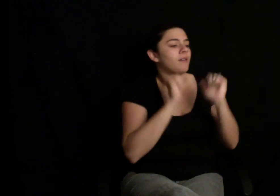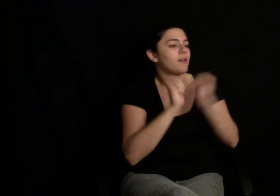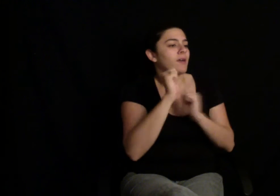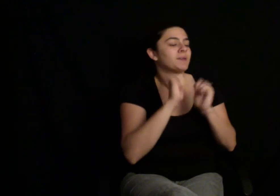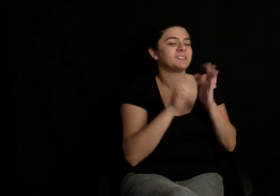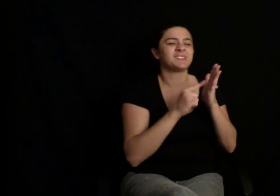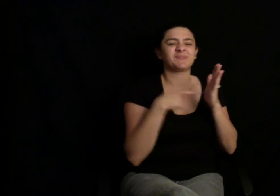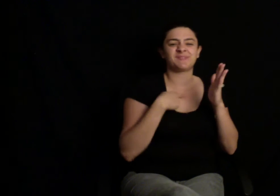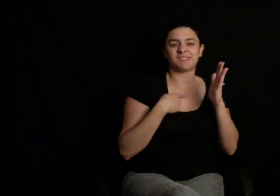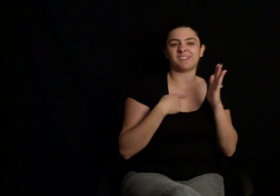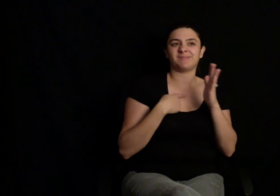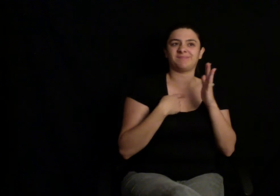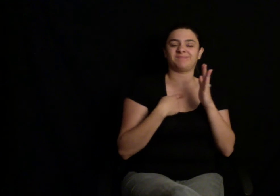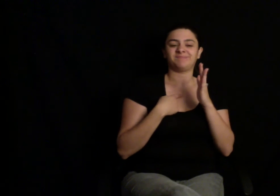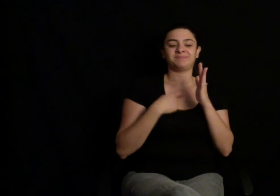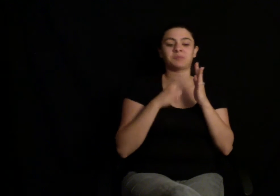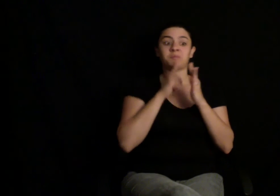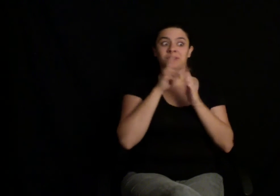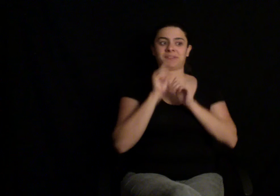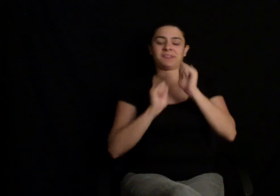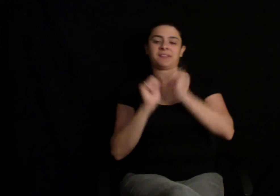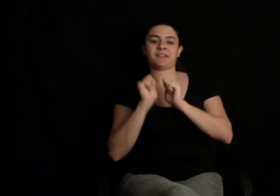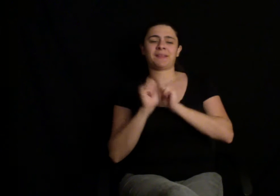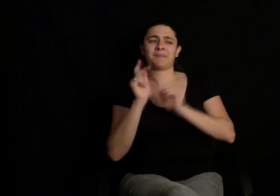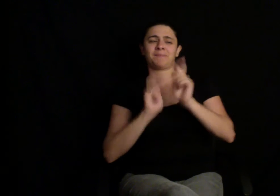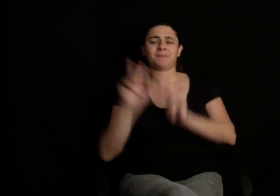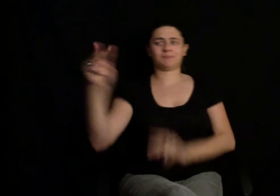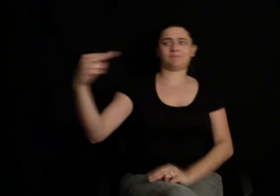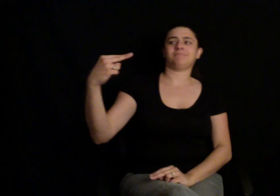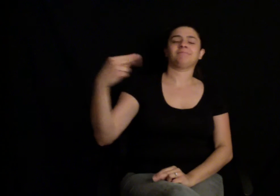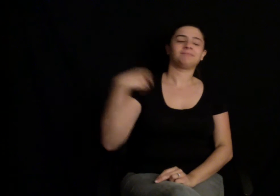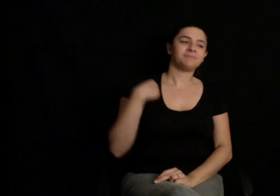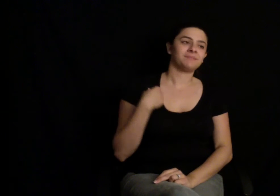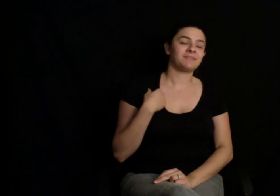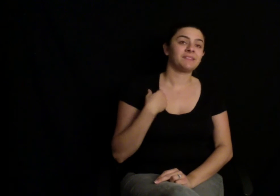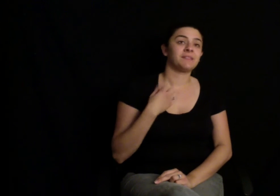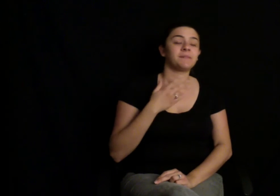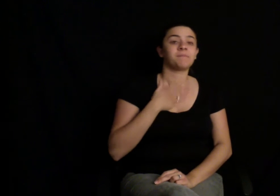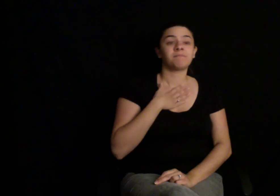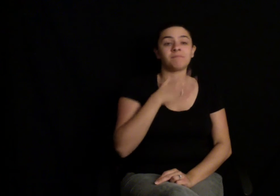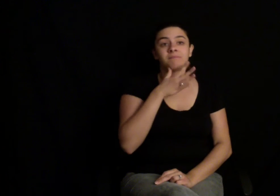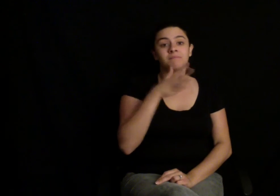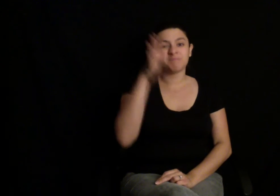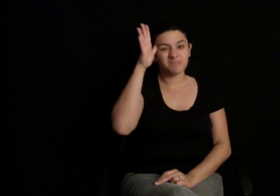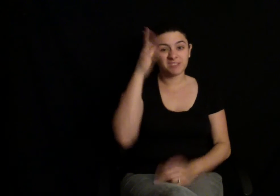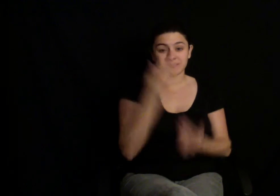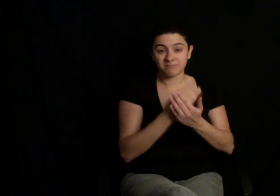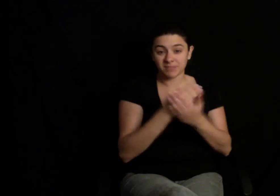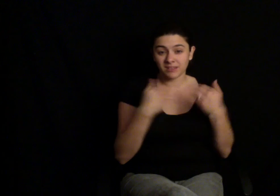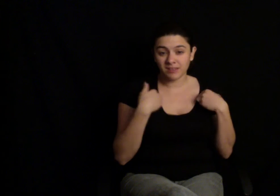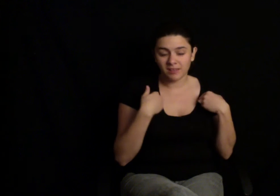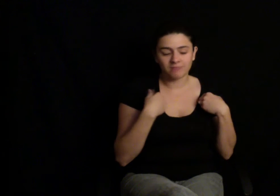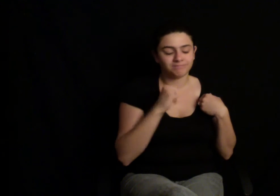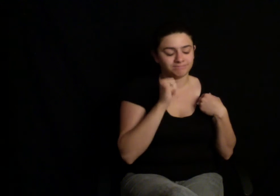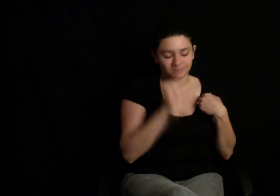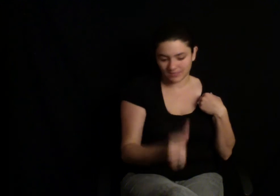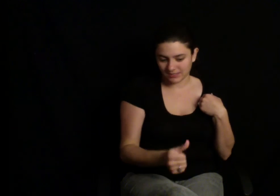kind of stare at me a little bit. And it's because my parents really didn't have a lot of money. They had me back when they were